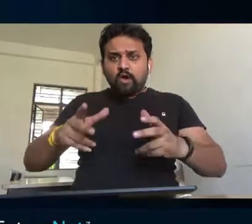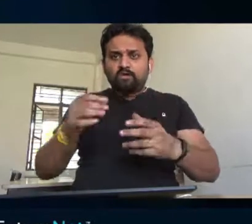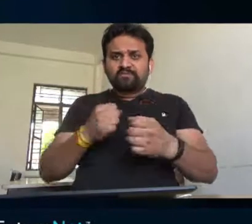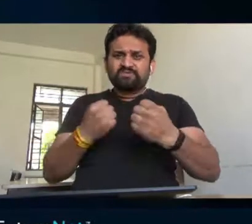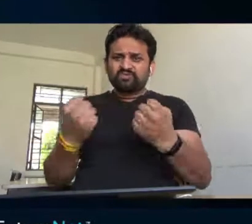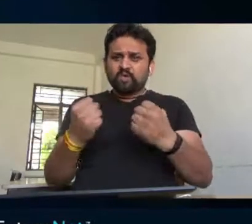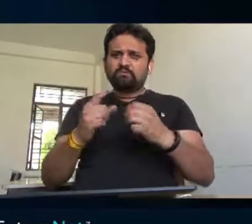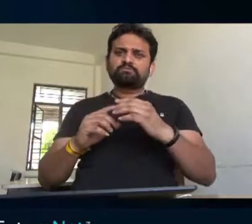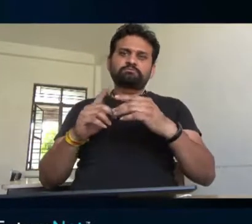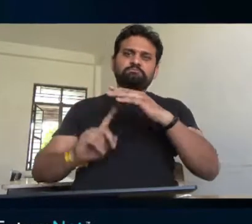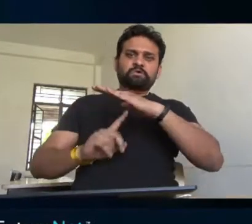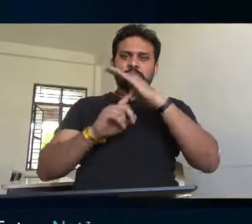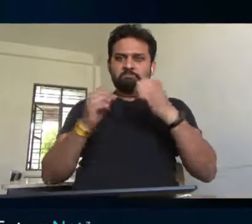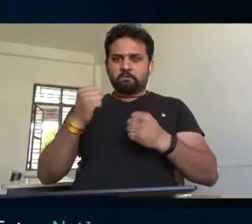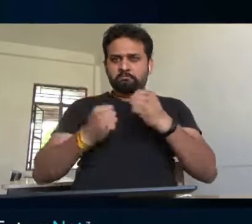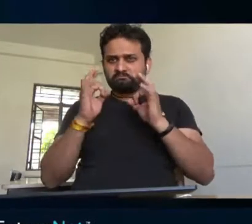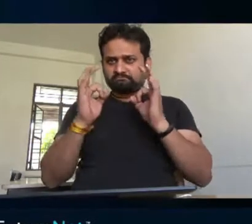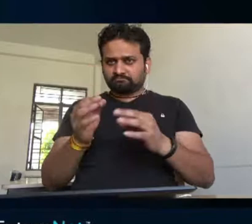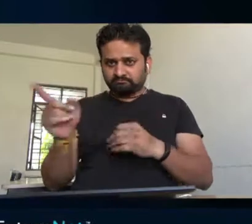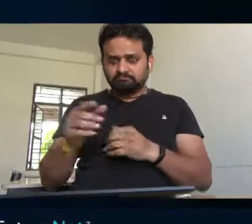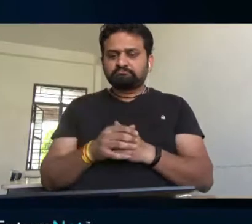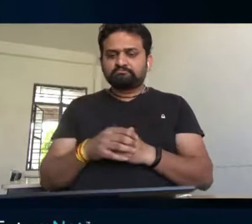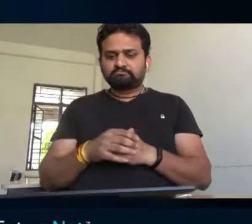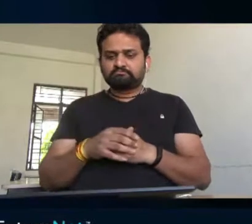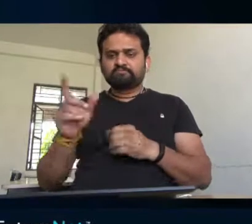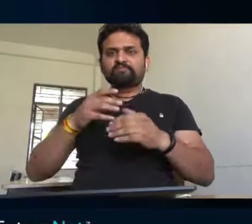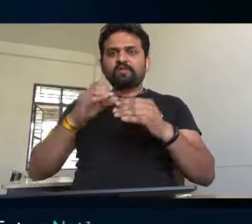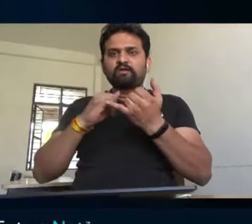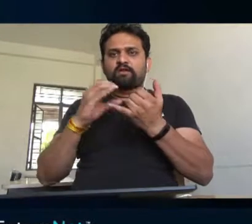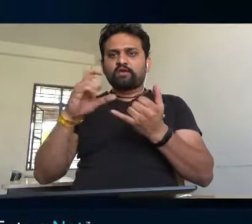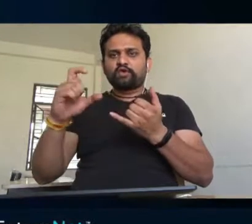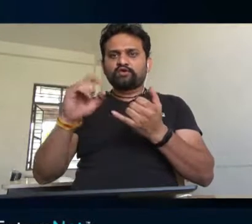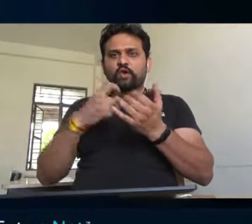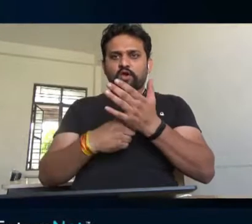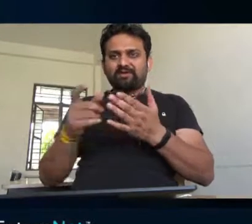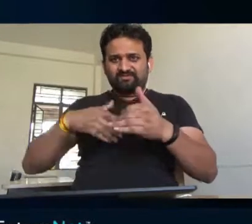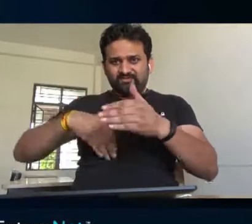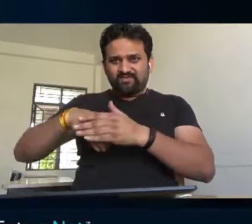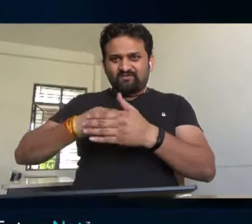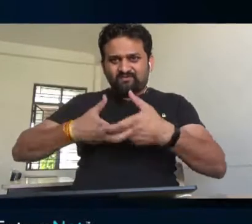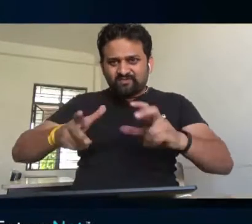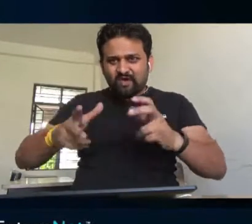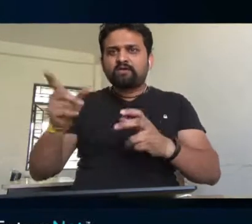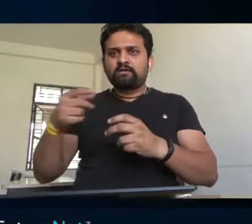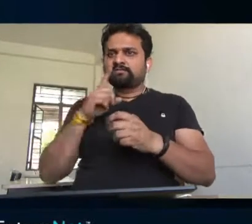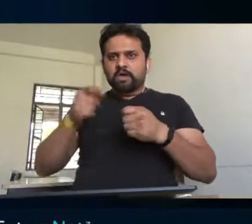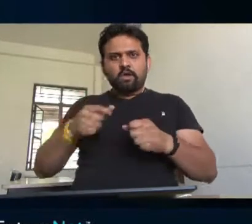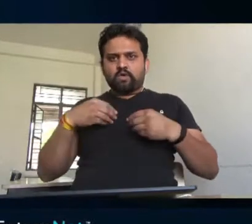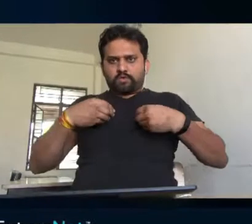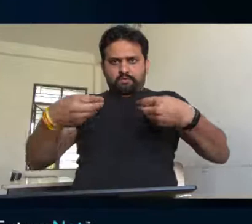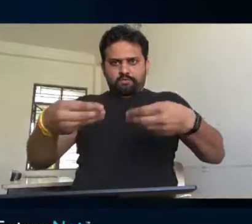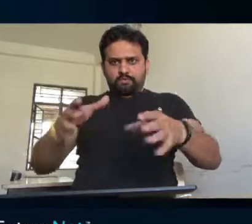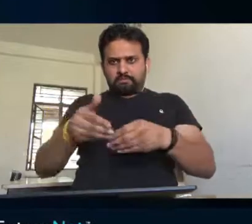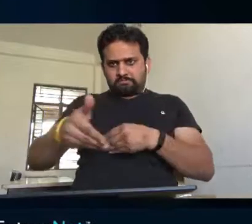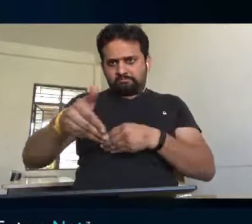to the Bundestrainer from Germany, this is Kevin Korani. And Kevin Korani was one of the best